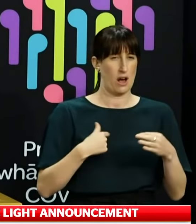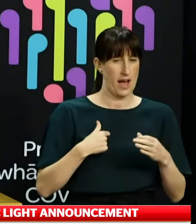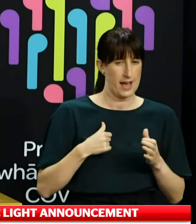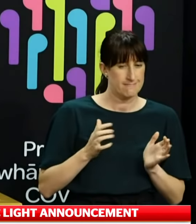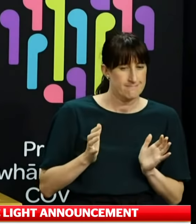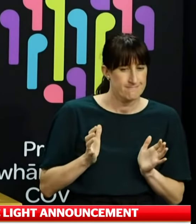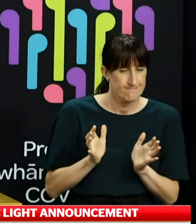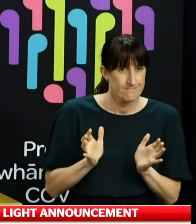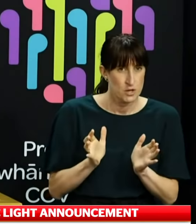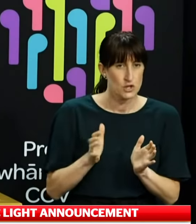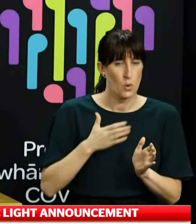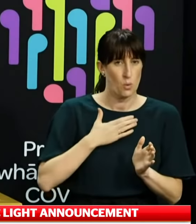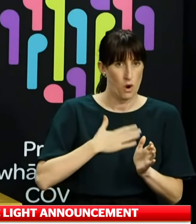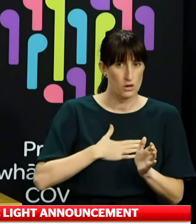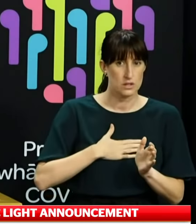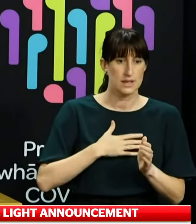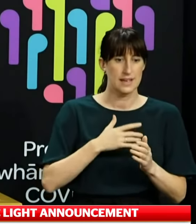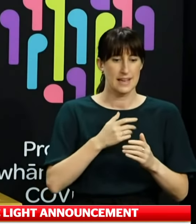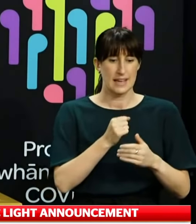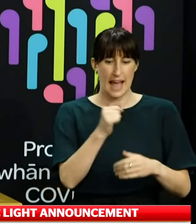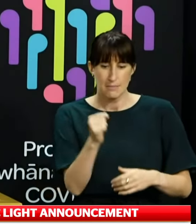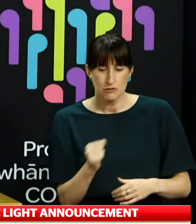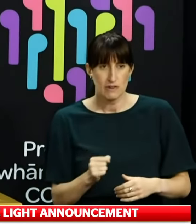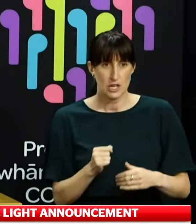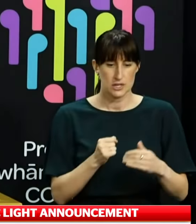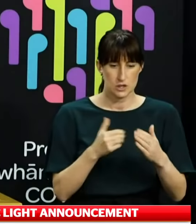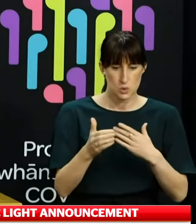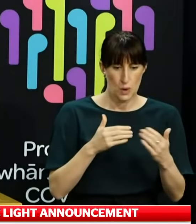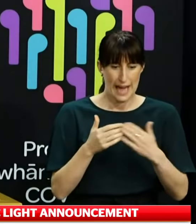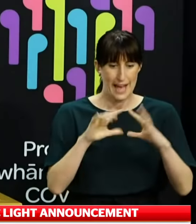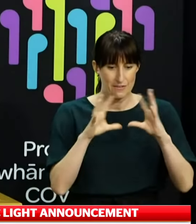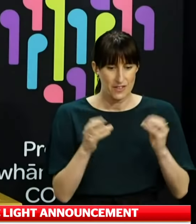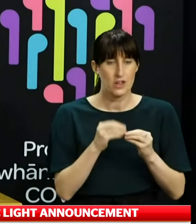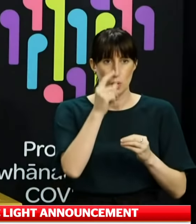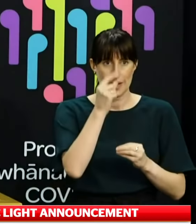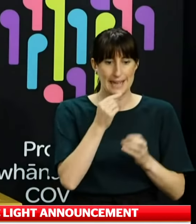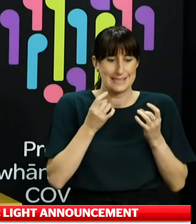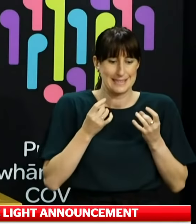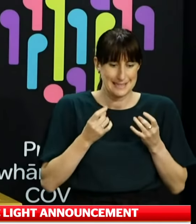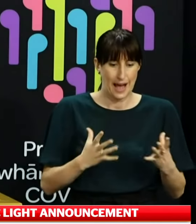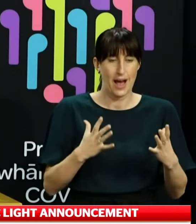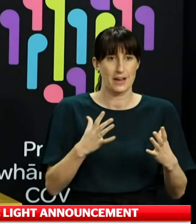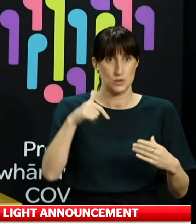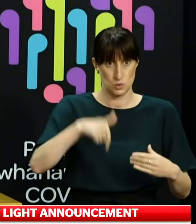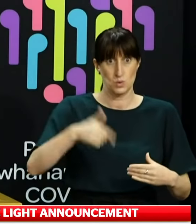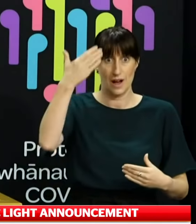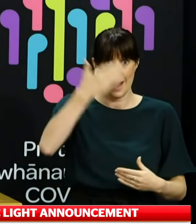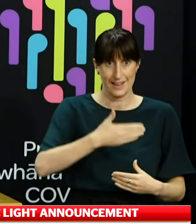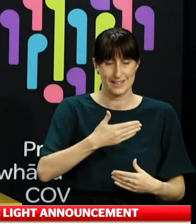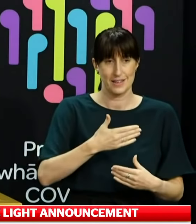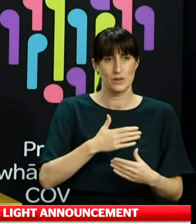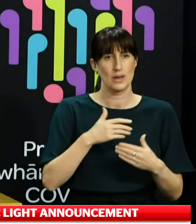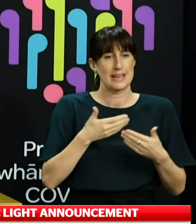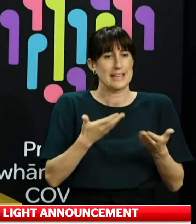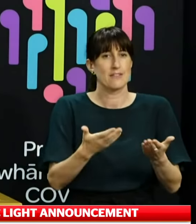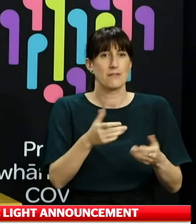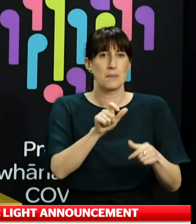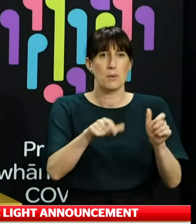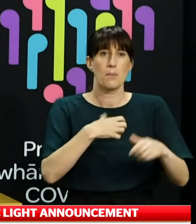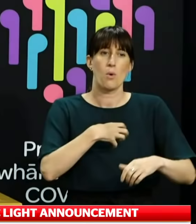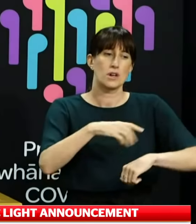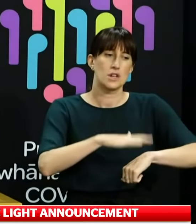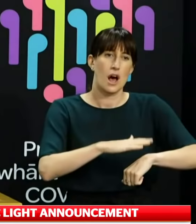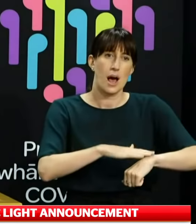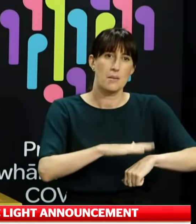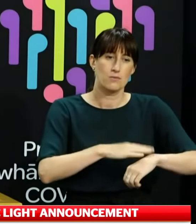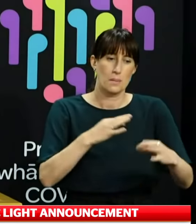get all of the administration ready earlier so that we could do it from tonight, just to give people that extra lead time. But ultimately,